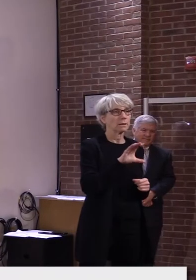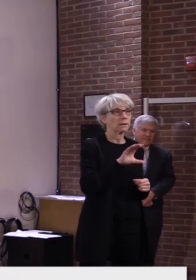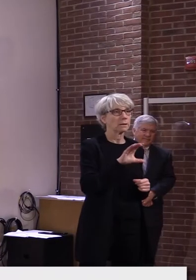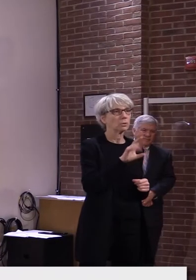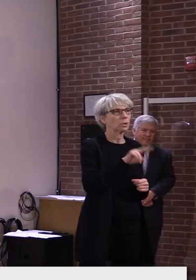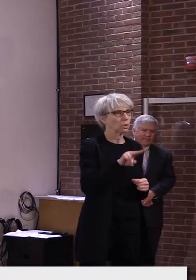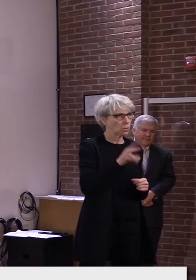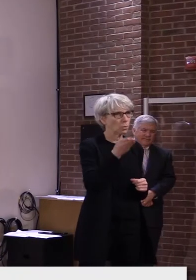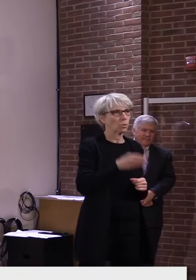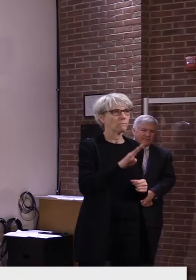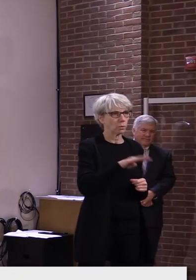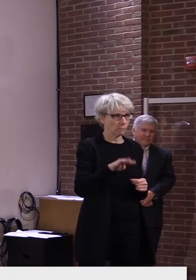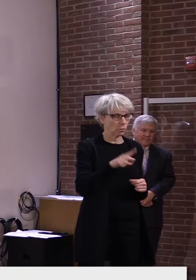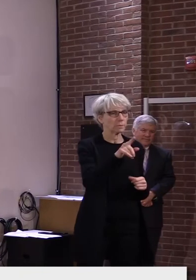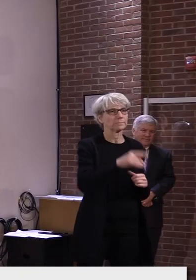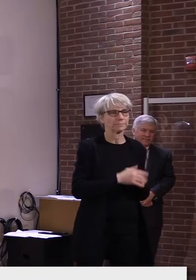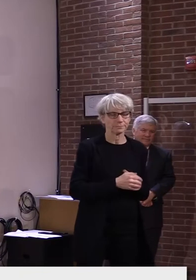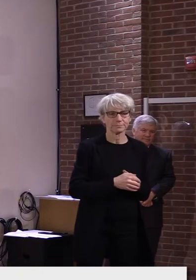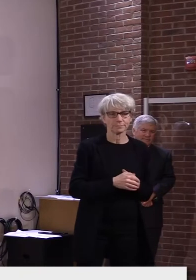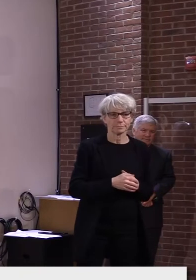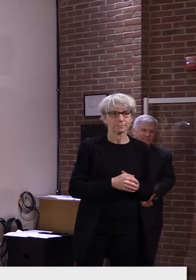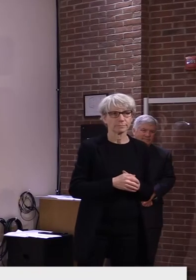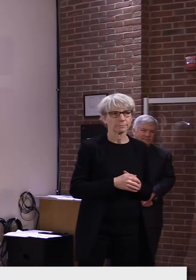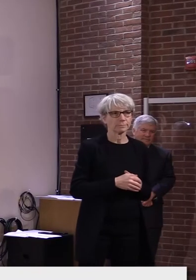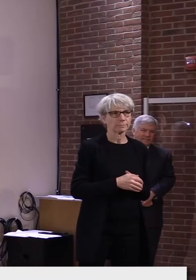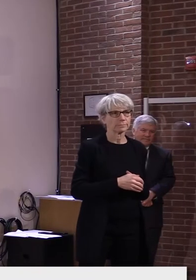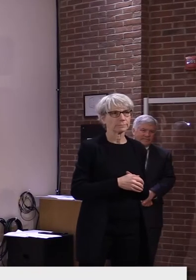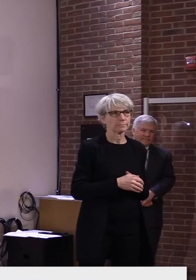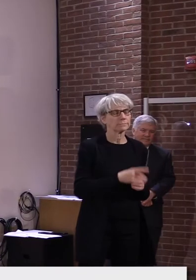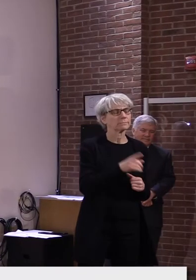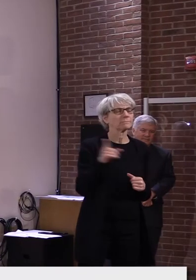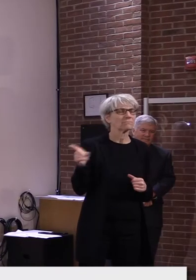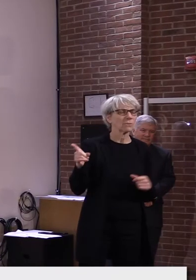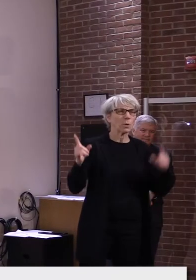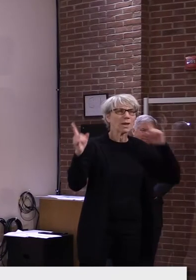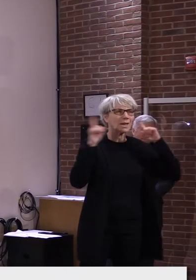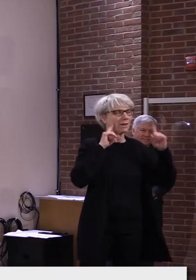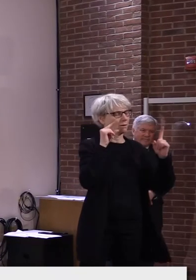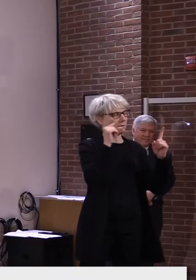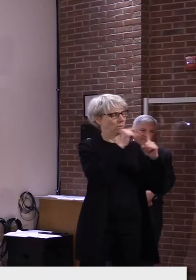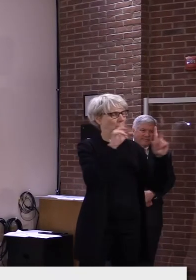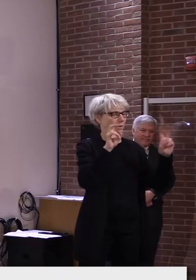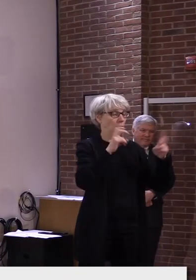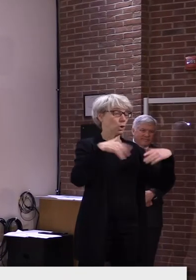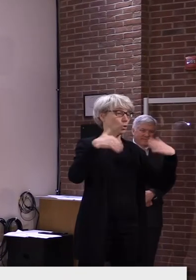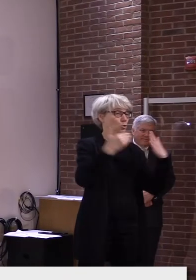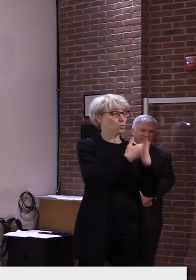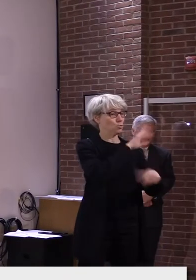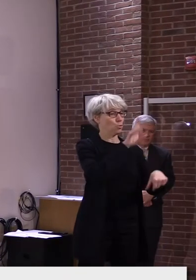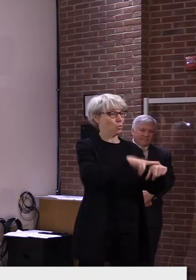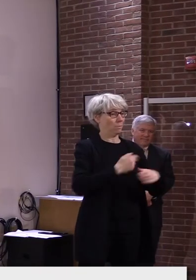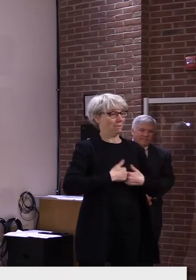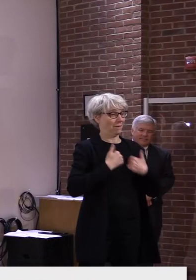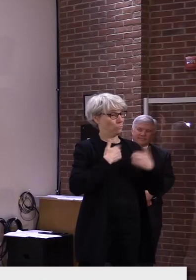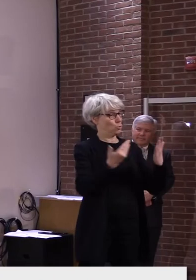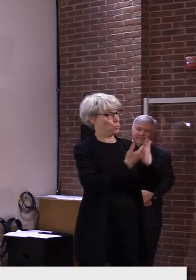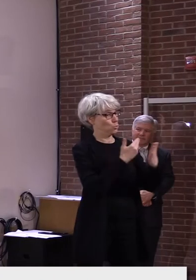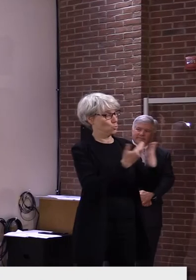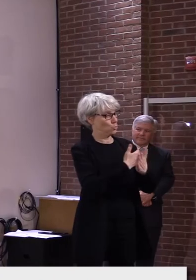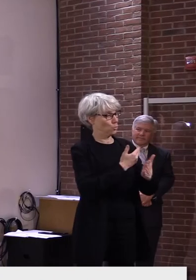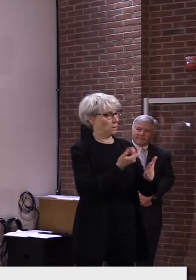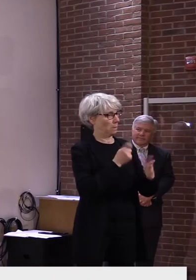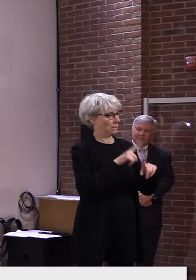Well, Doctor, we keep talking about new normal. What's the difference between new normal and back to normal?